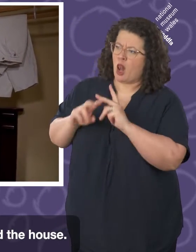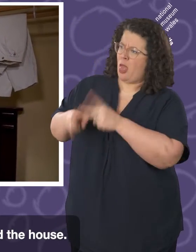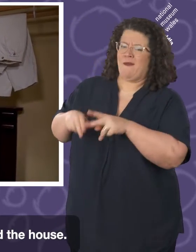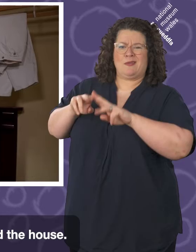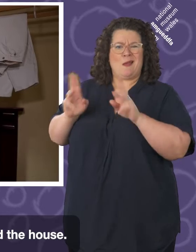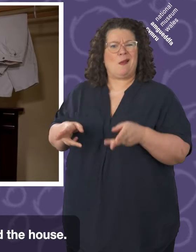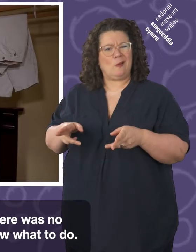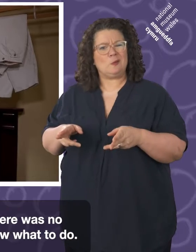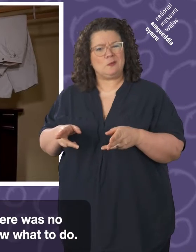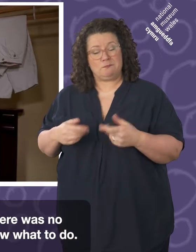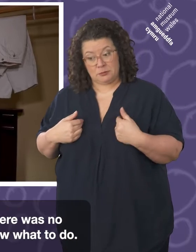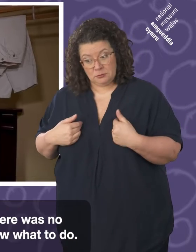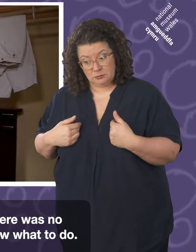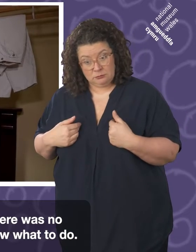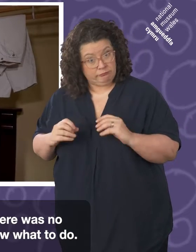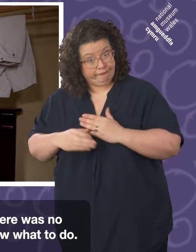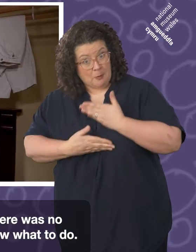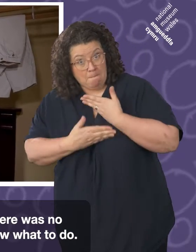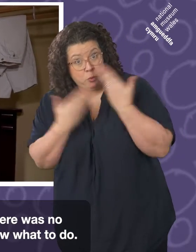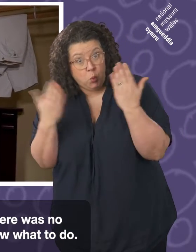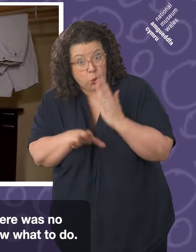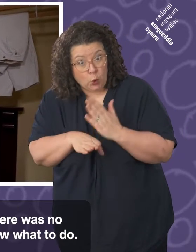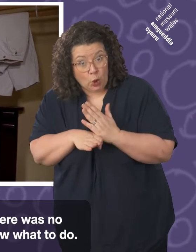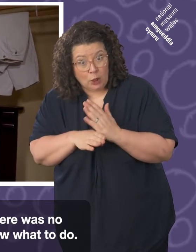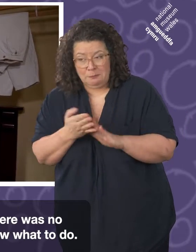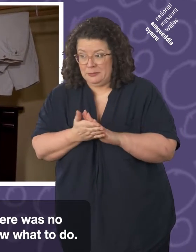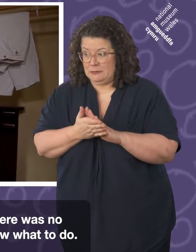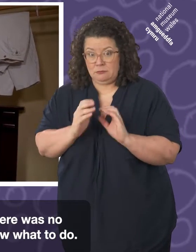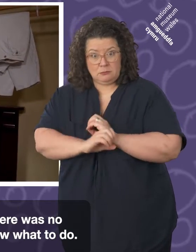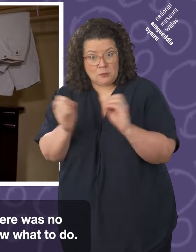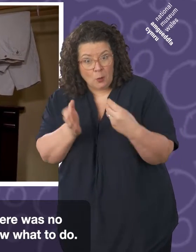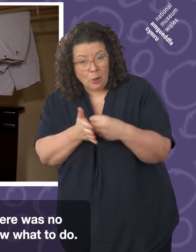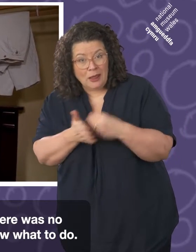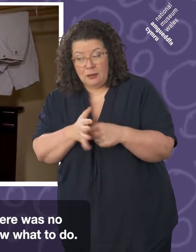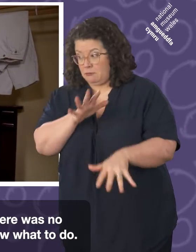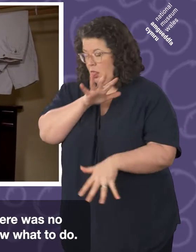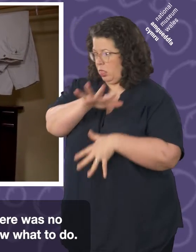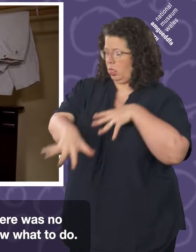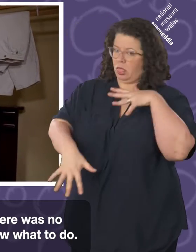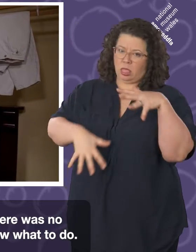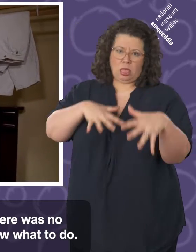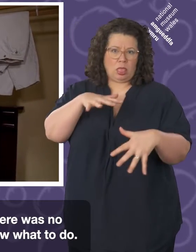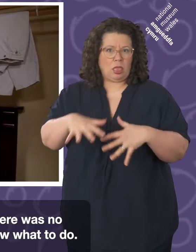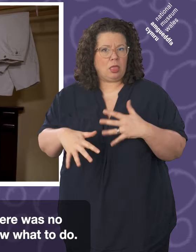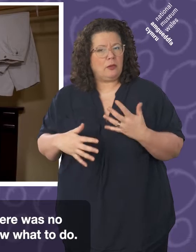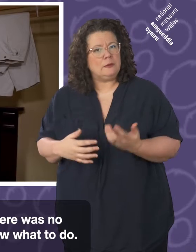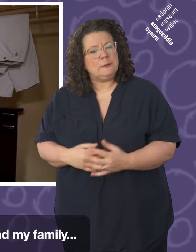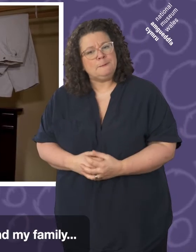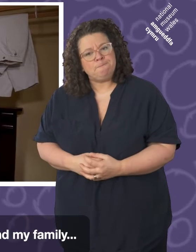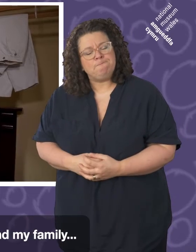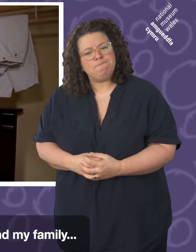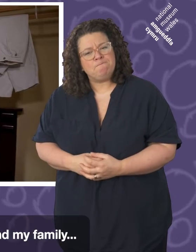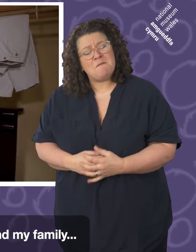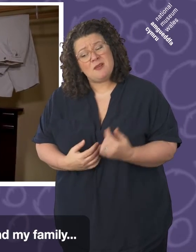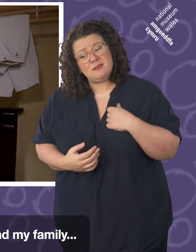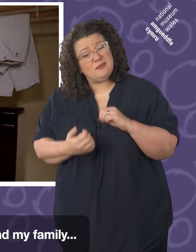house. But with no work, there was no money, and I didn't know what to do. But what